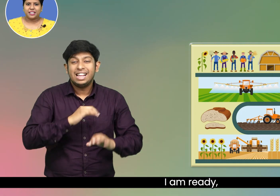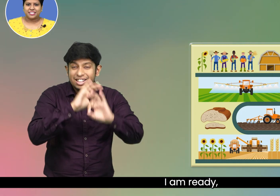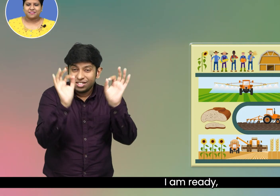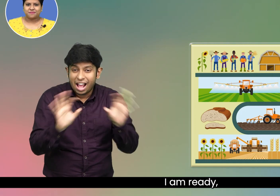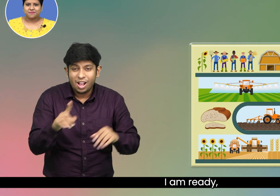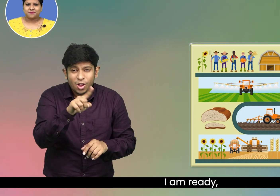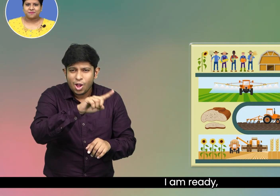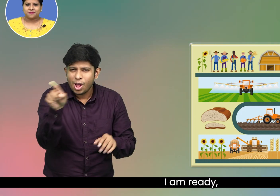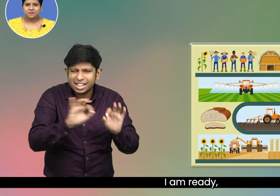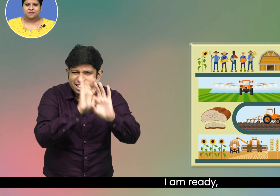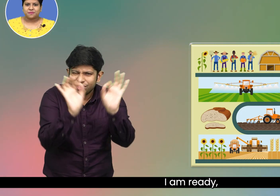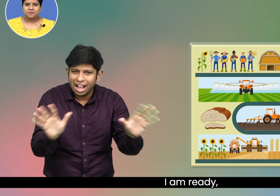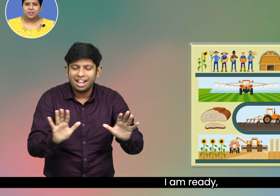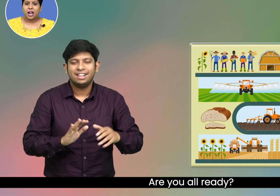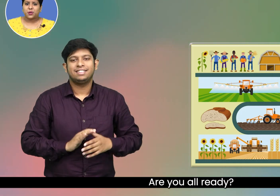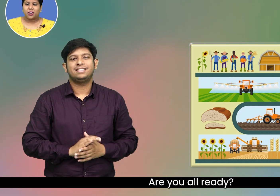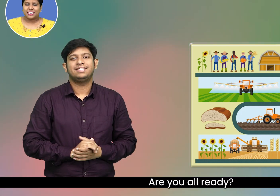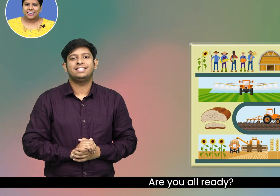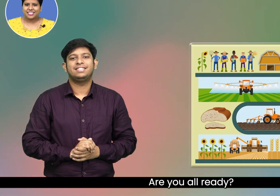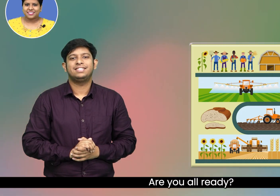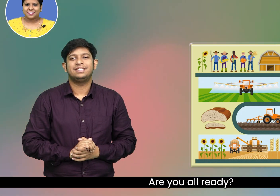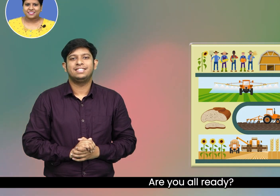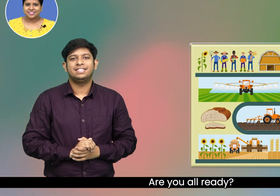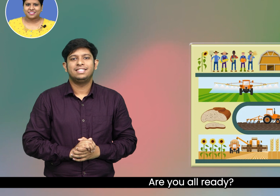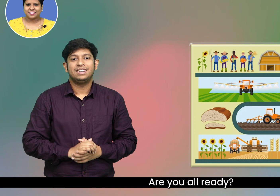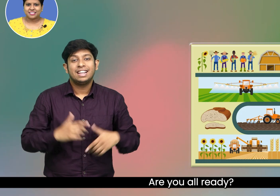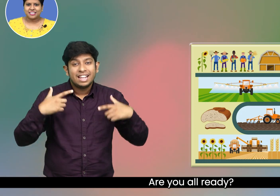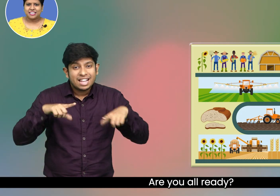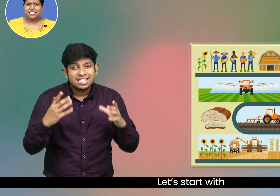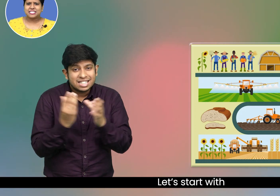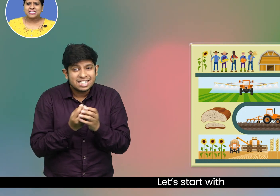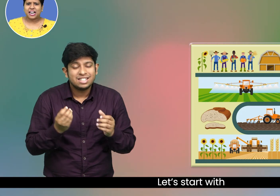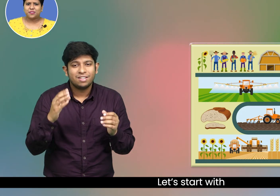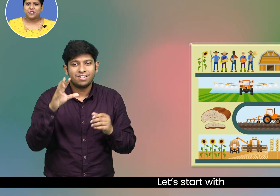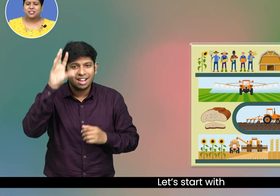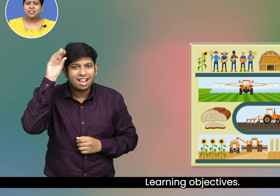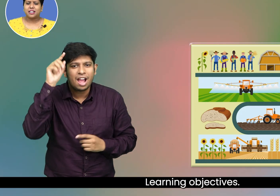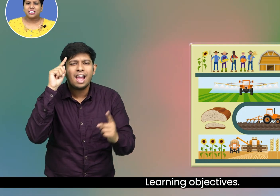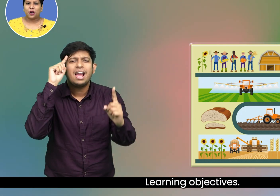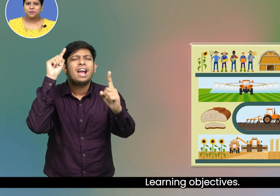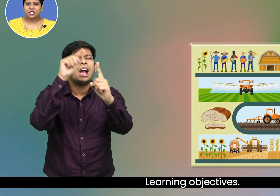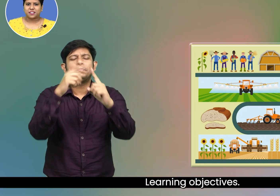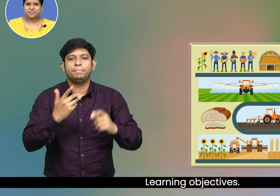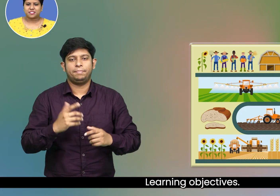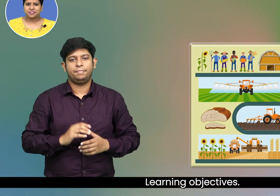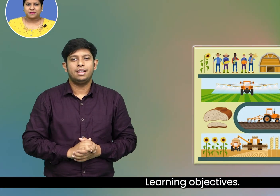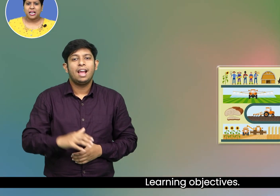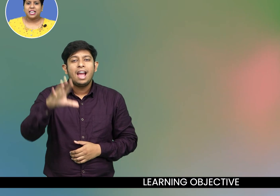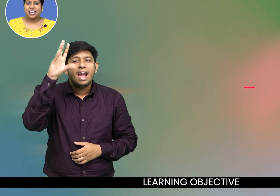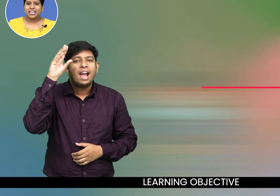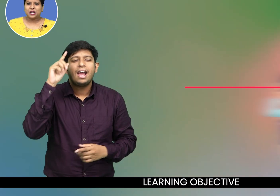I am ready. Are you all ready? Let's start with learning